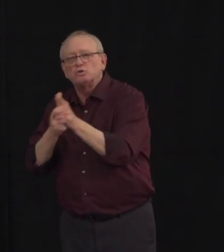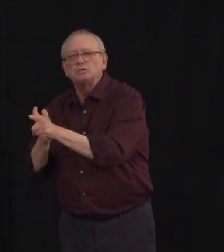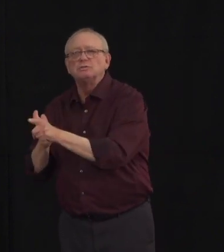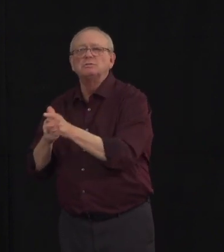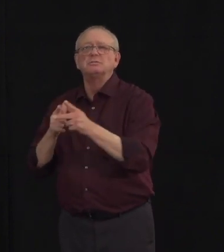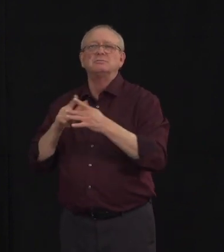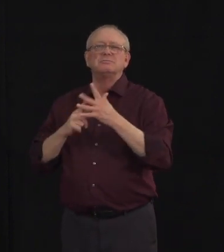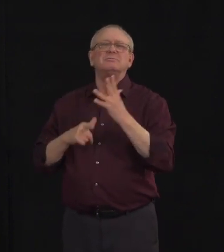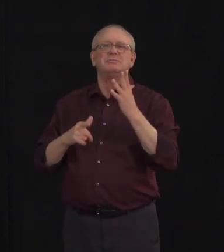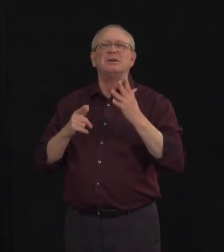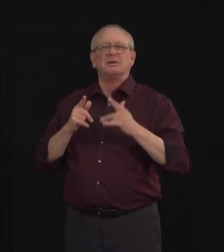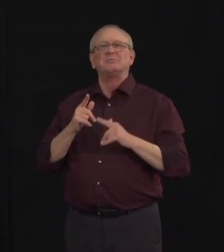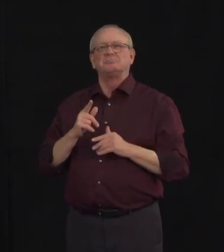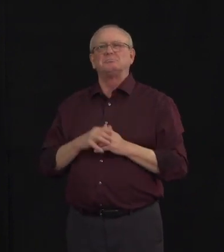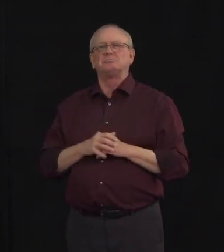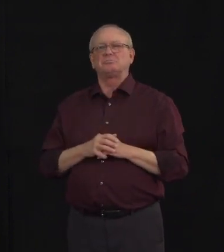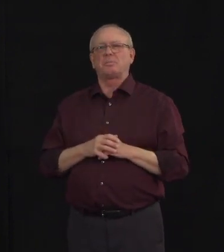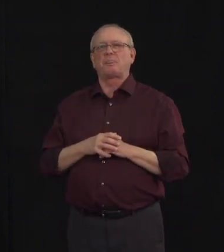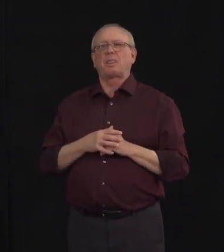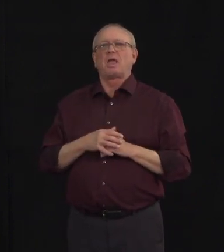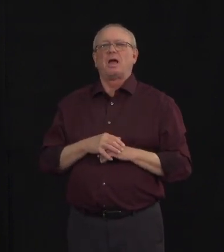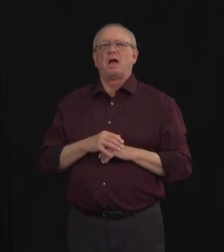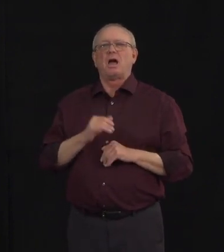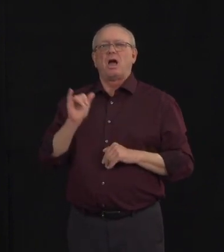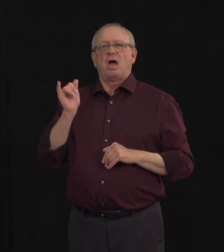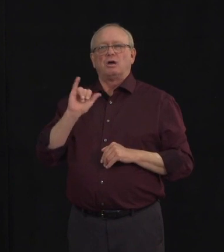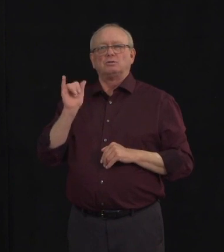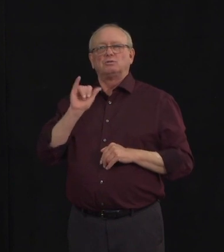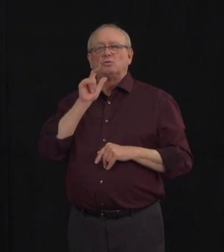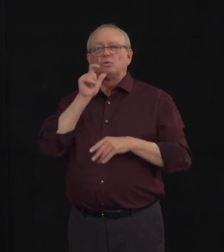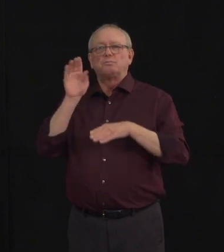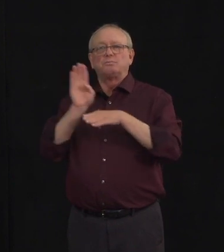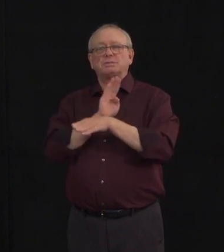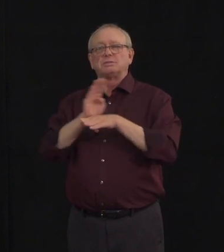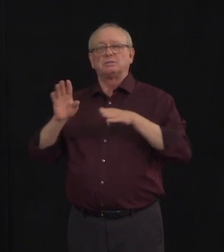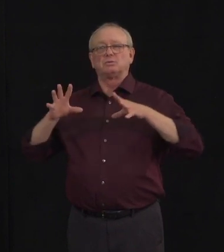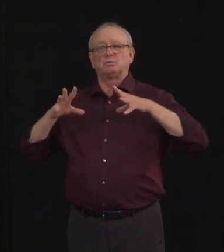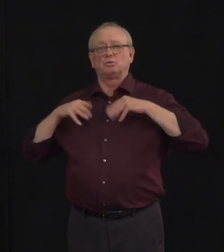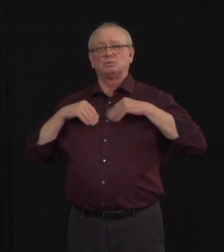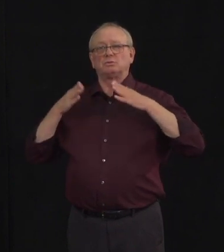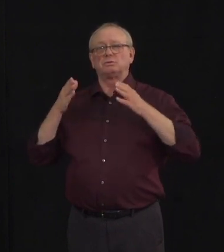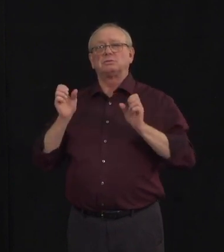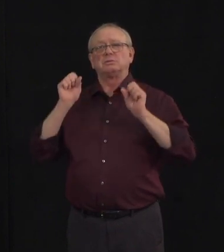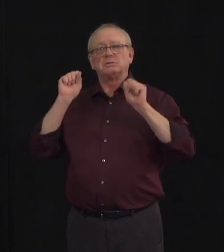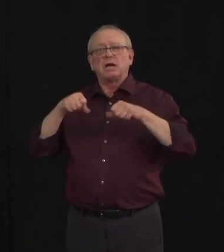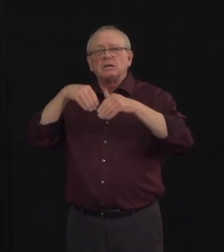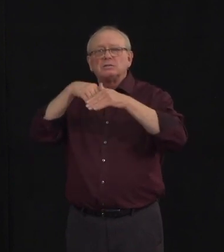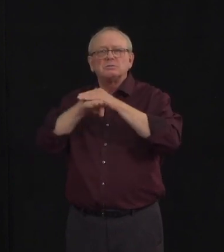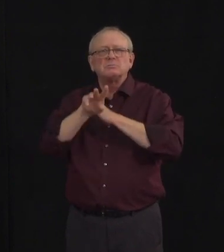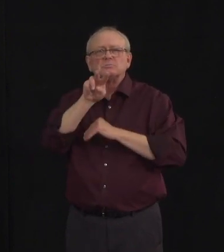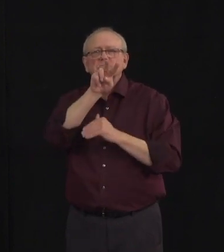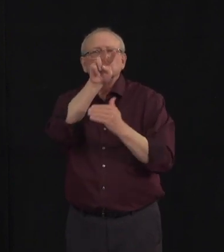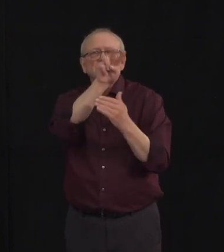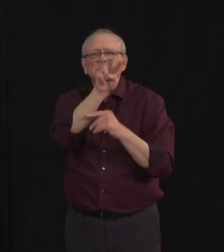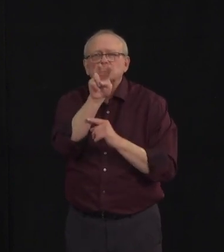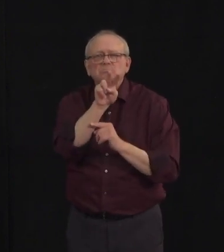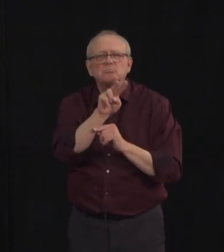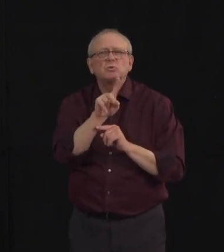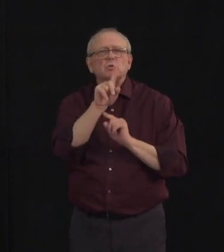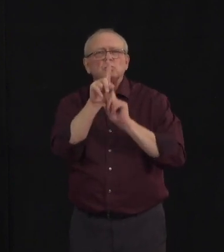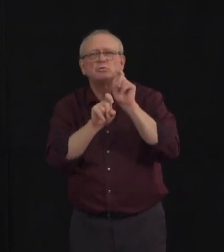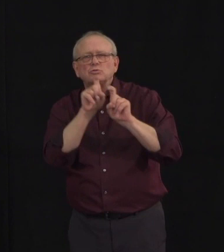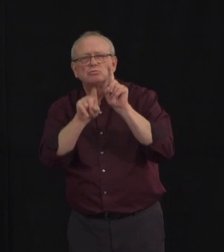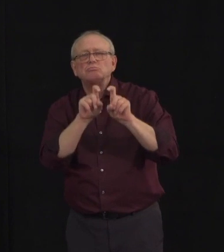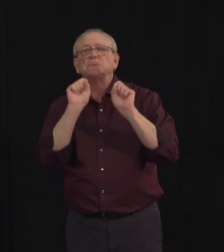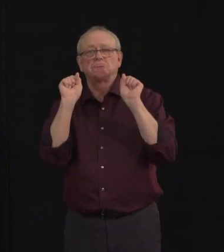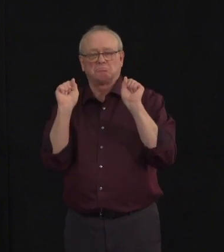The BizConnect website also contains an up-to-date Common Asked Questions section. Here, businesses can see if other businesses